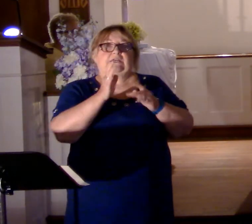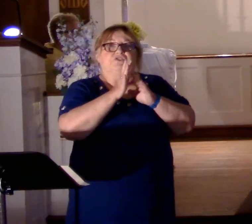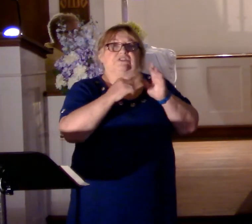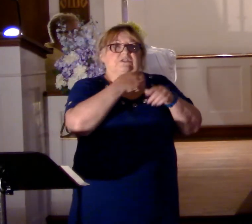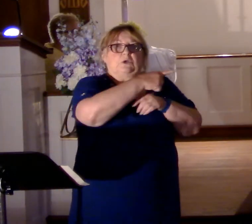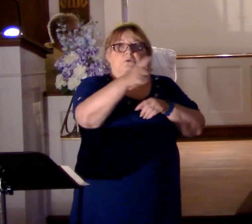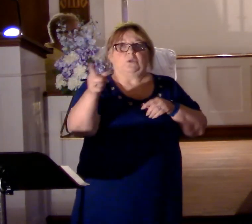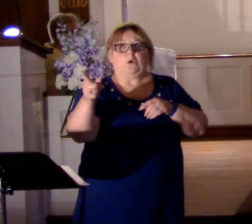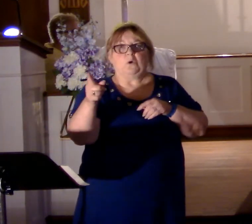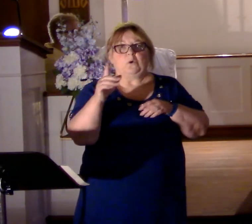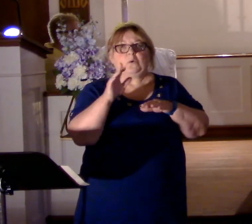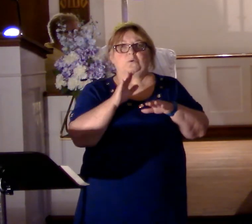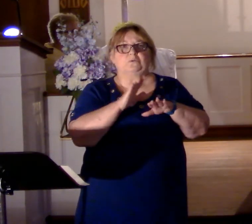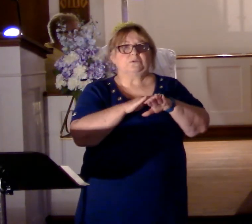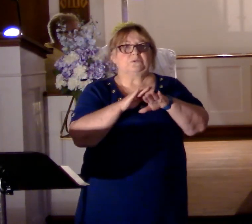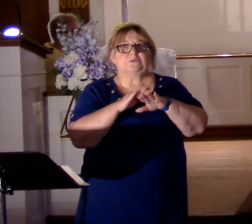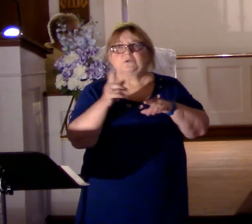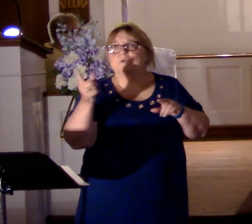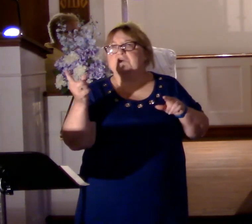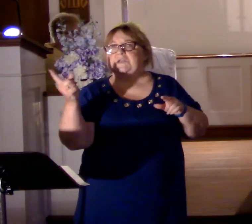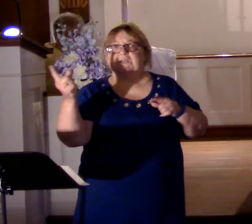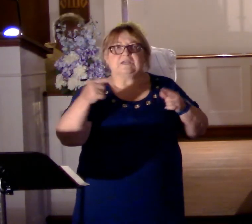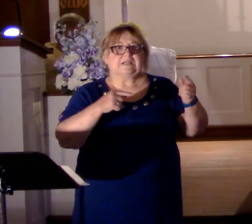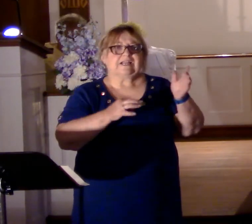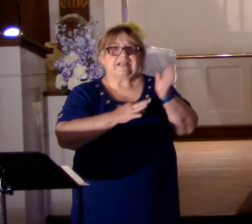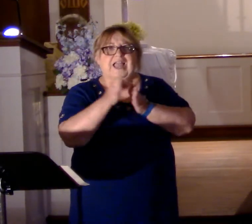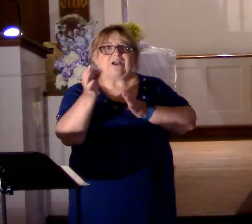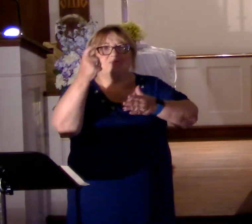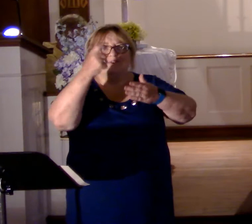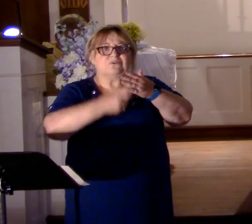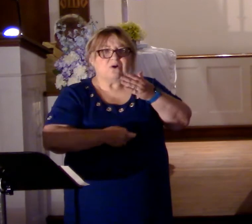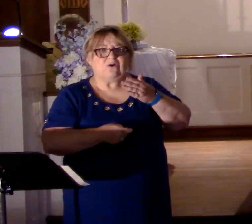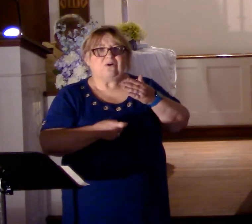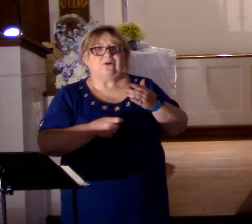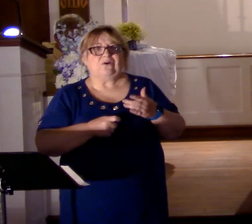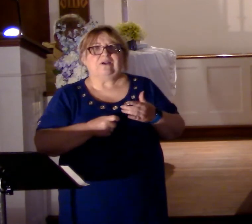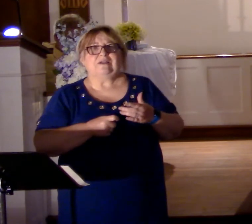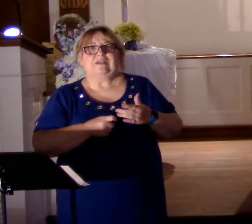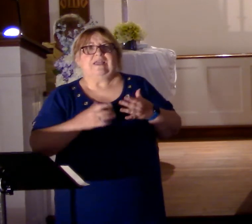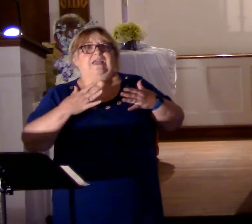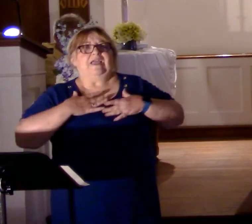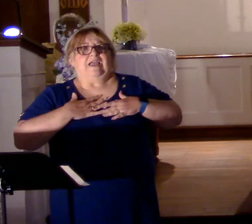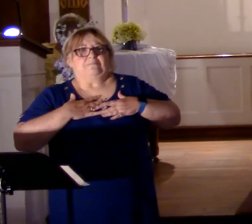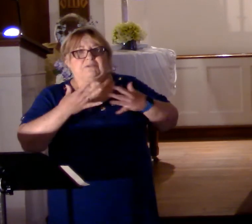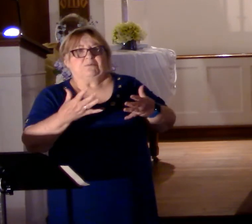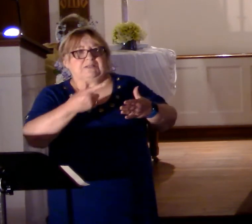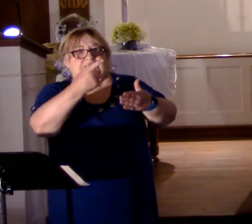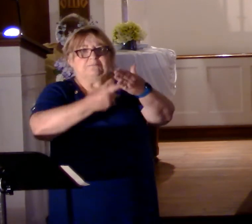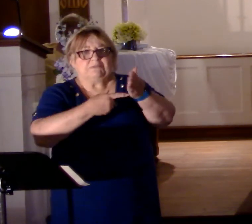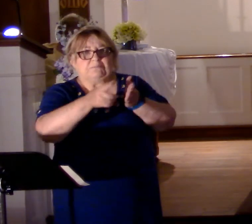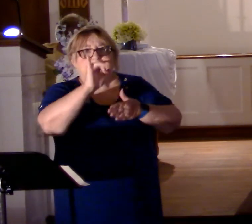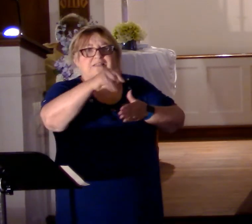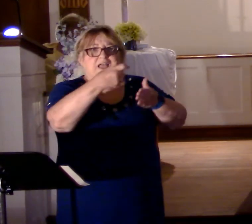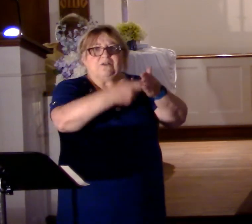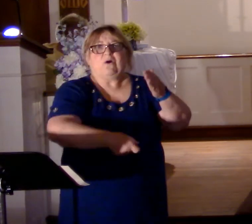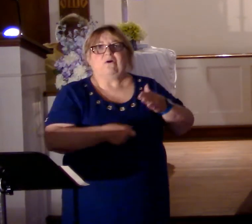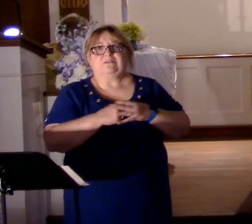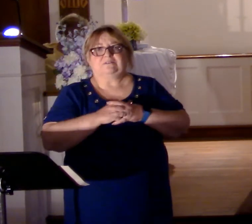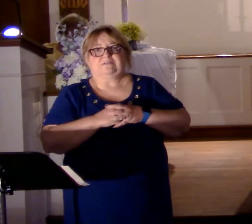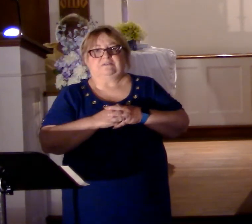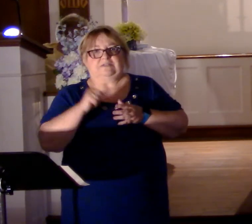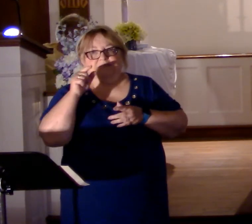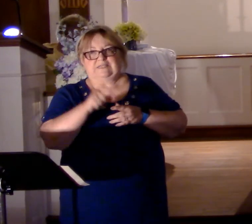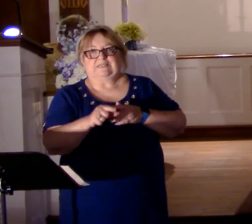who would be his disciples, rather, to count the cost and be willing to pay the cost. This